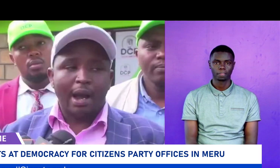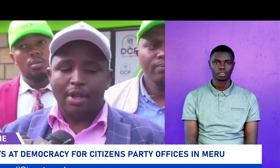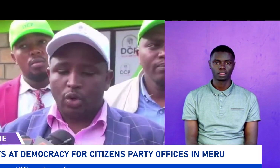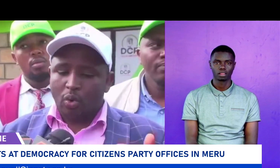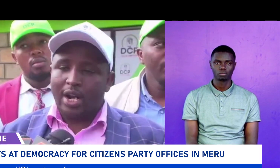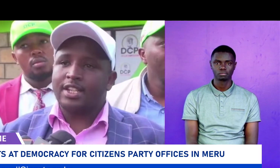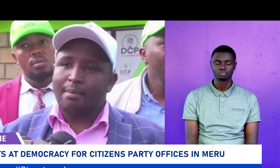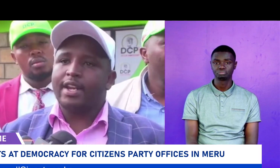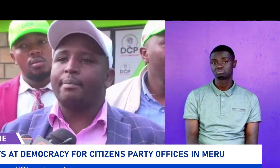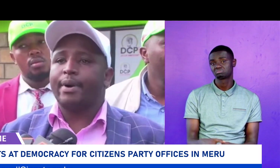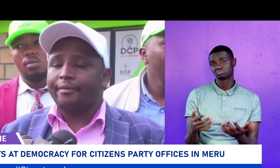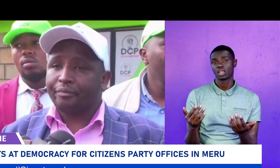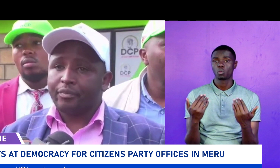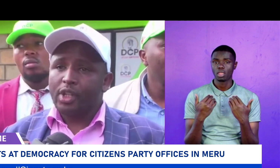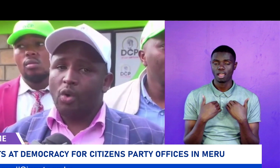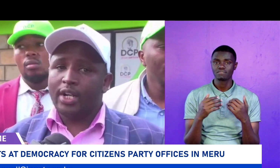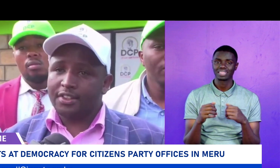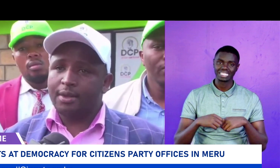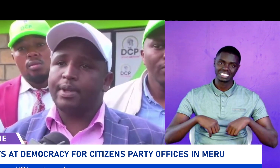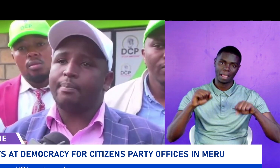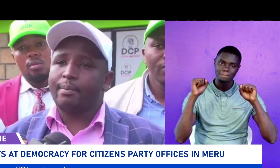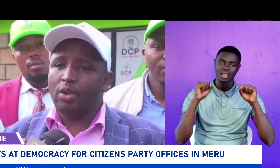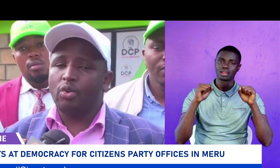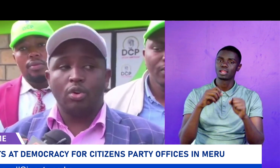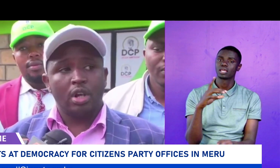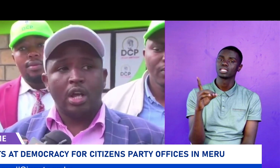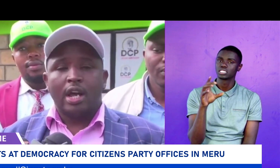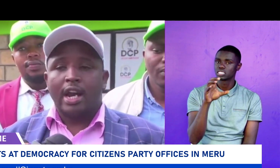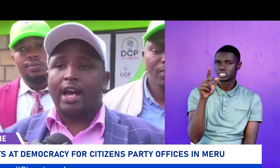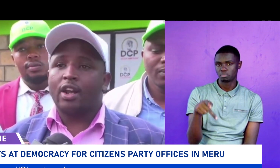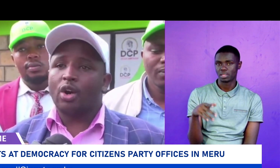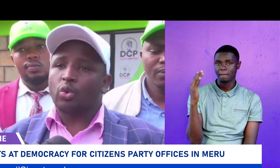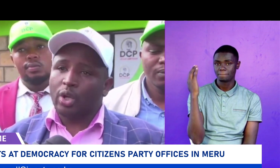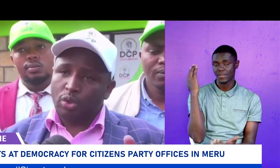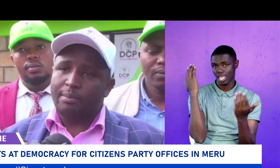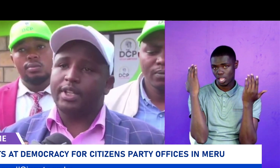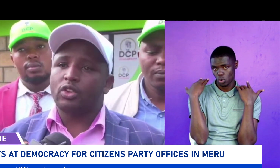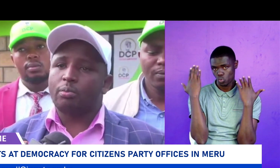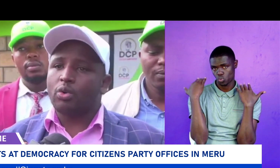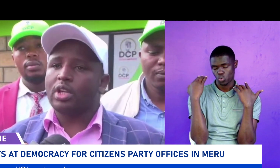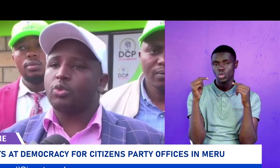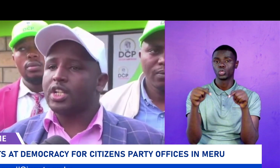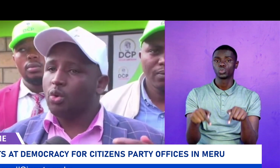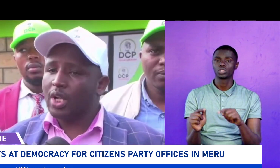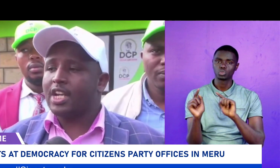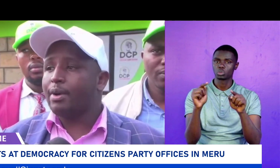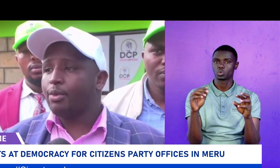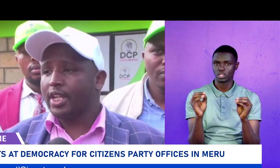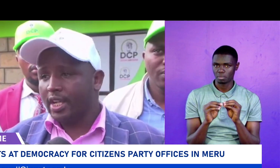Kama tulikuwa na chamani hapa wa DCP hapa Meru, na leo tulikuja meeting tumekuta tulichaguliwa chamani